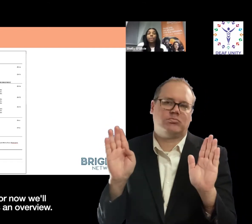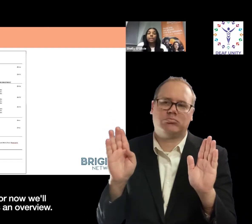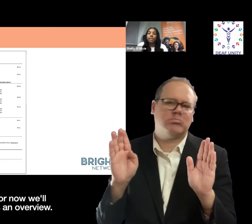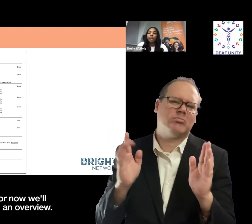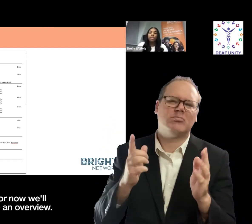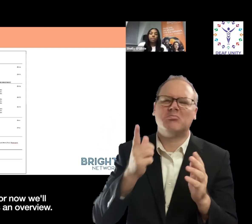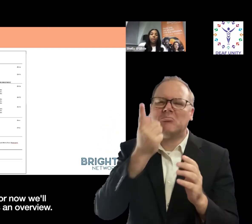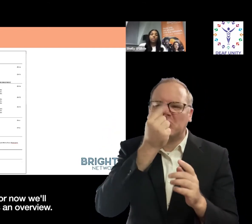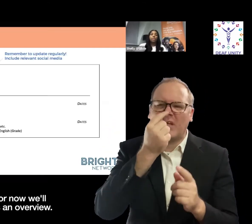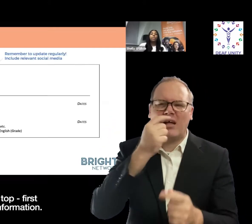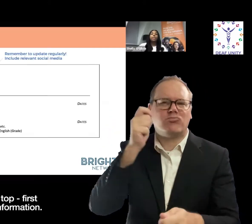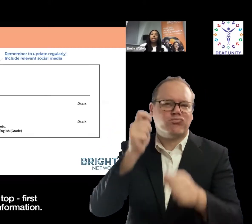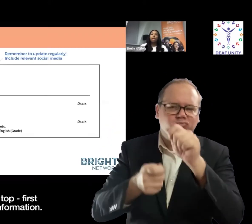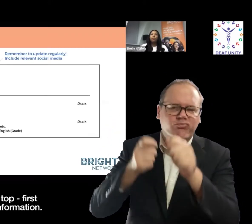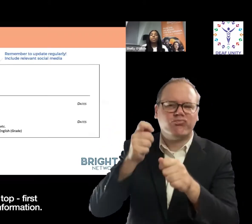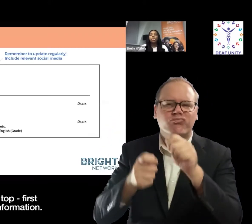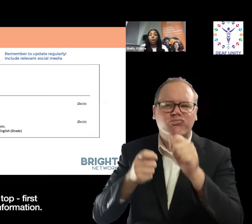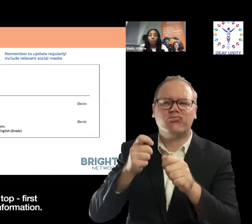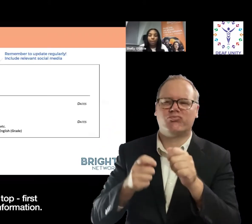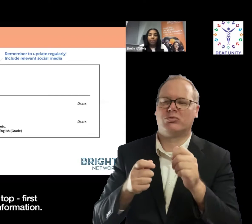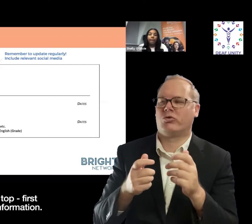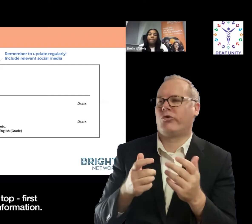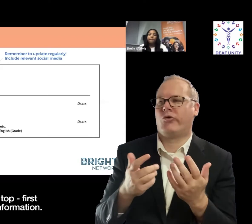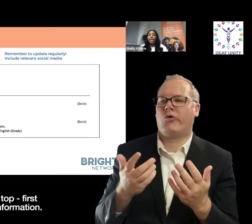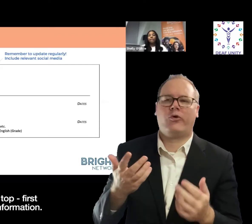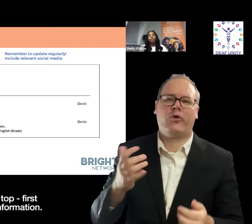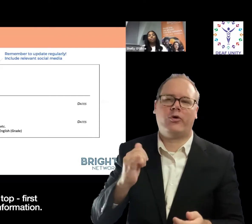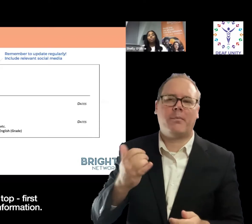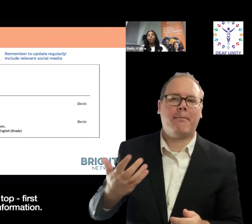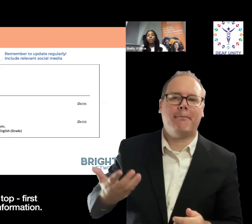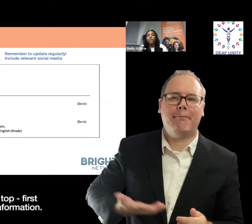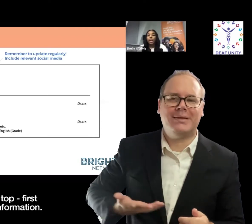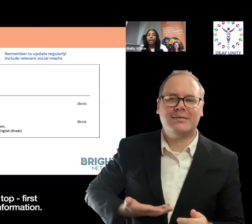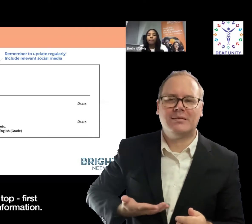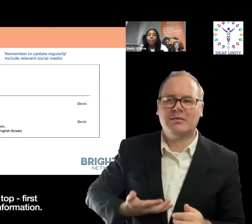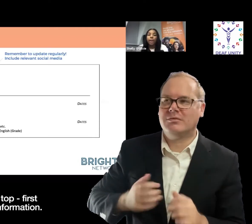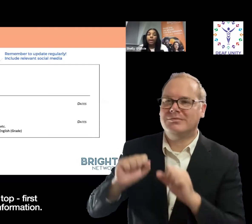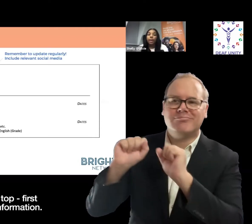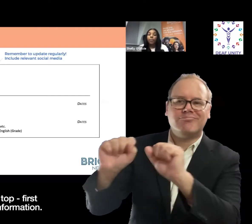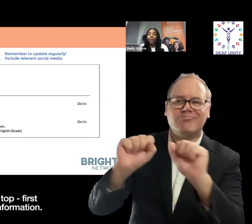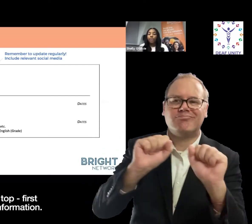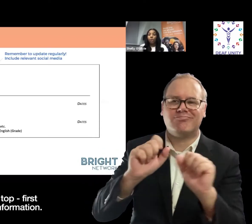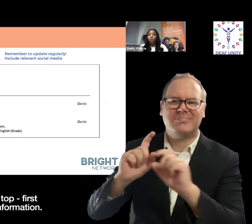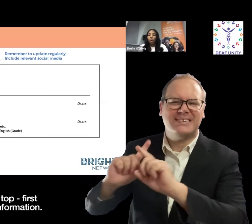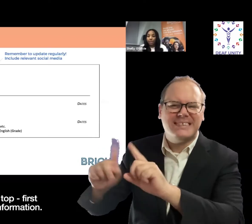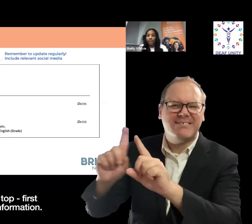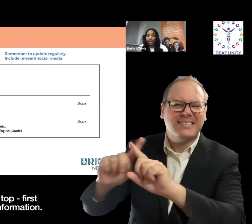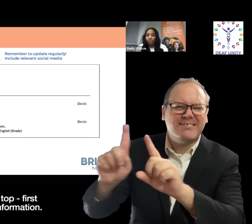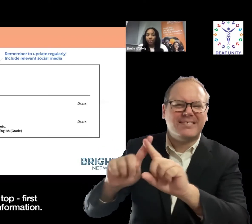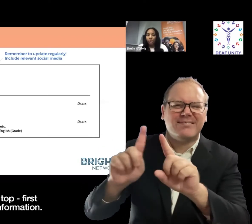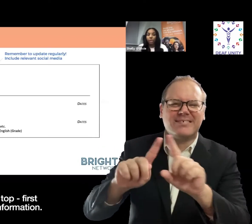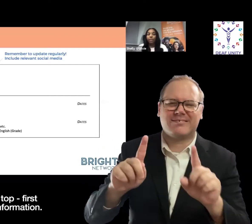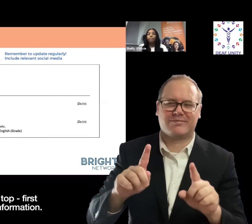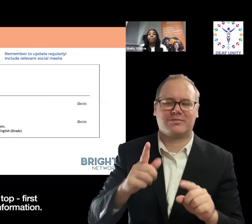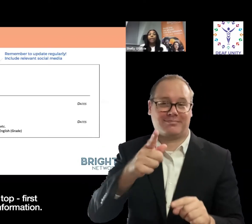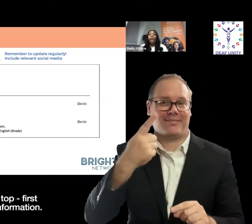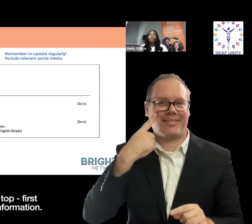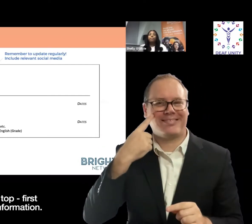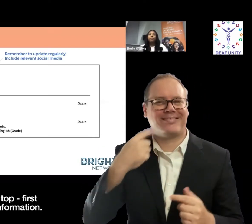So this is an overview. So we're going to start from the top. First and foremost, with your contact